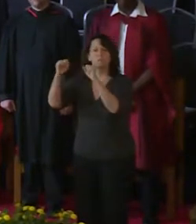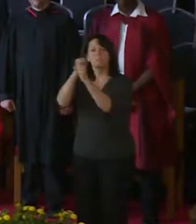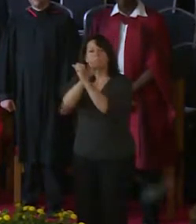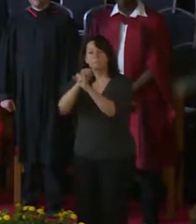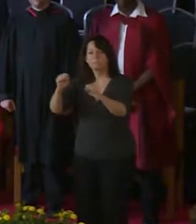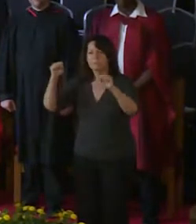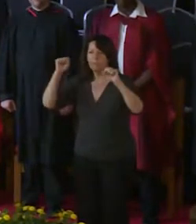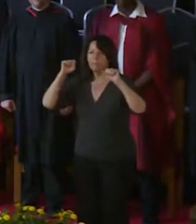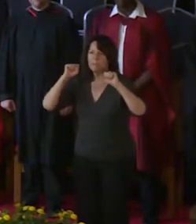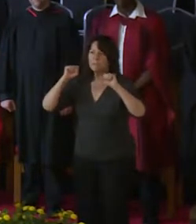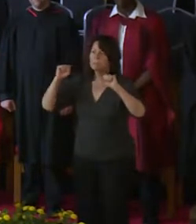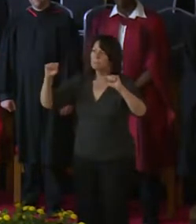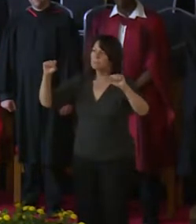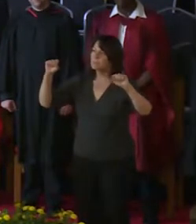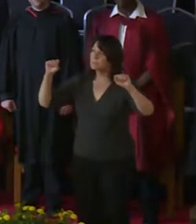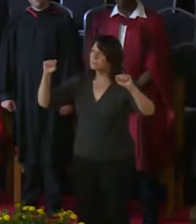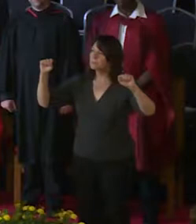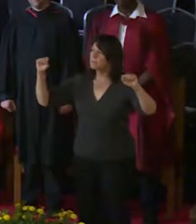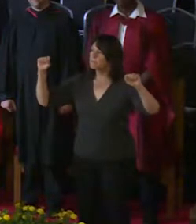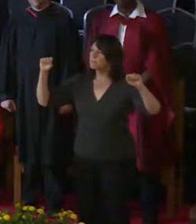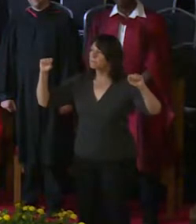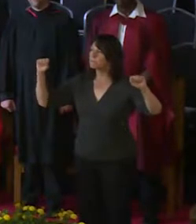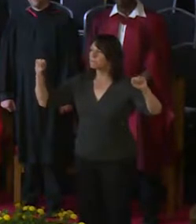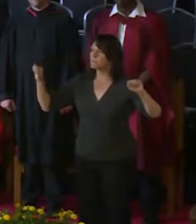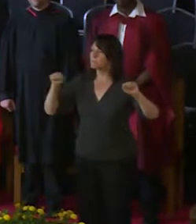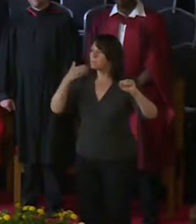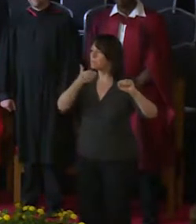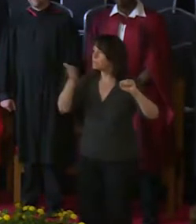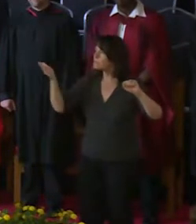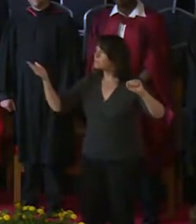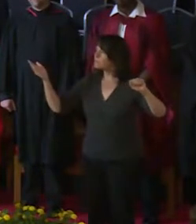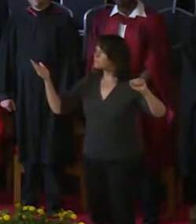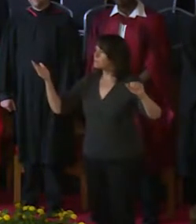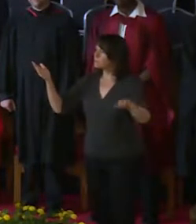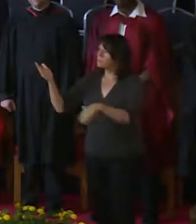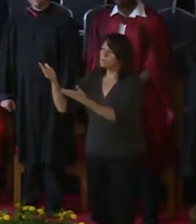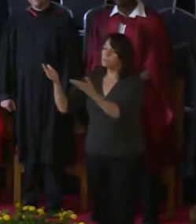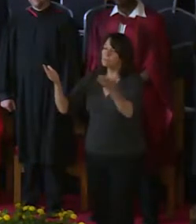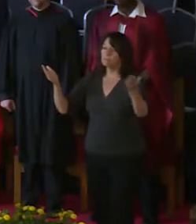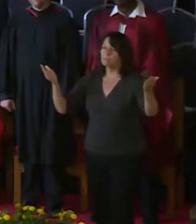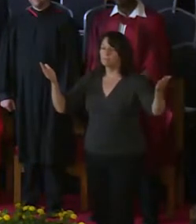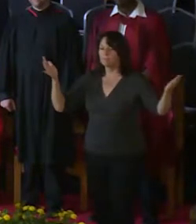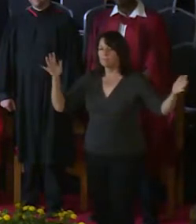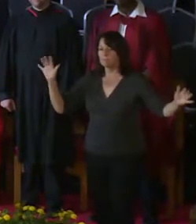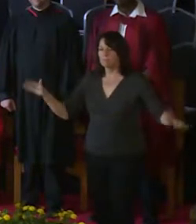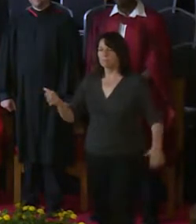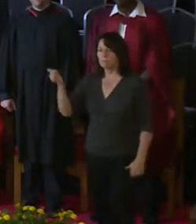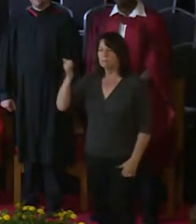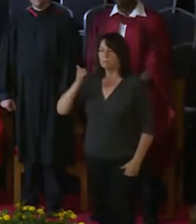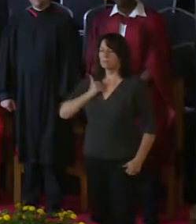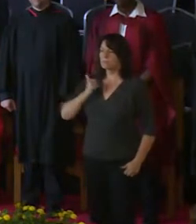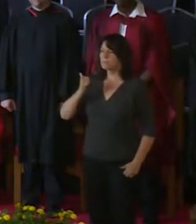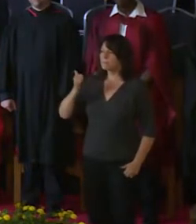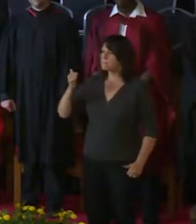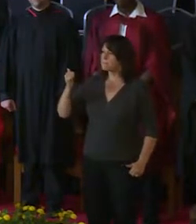North strong and free. From far and wide,